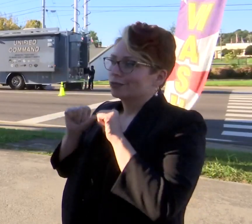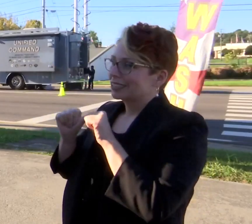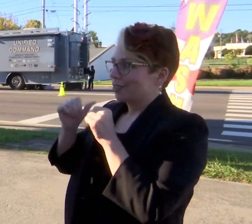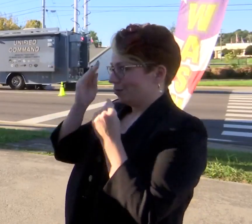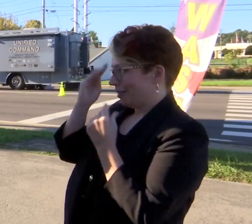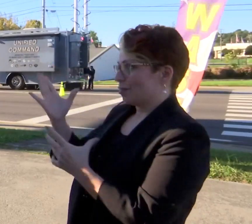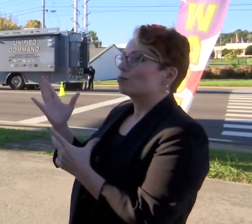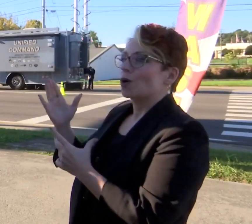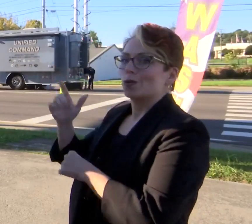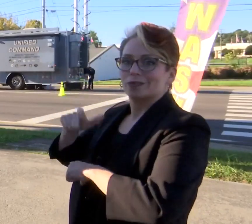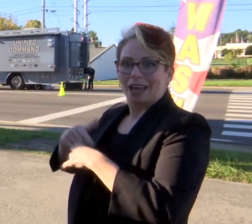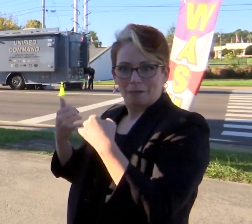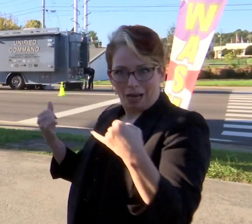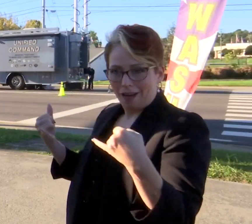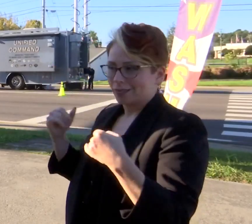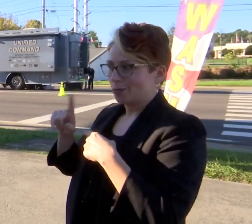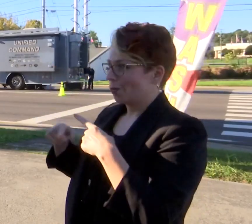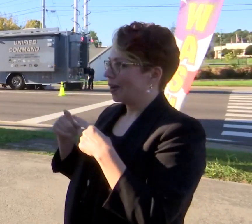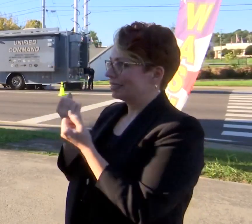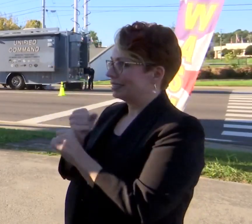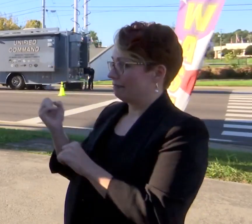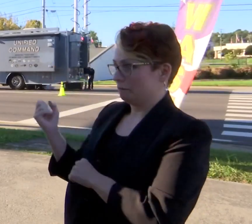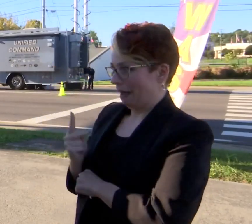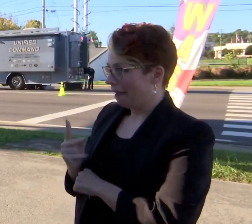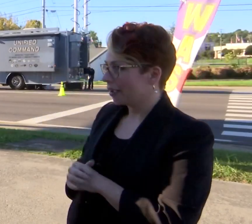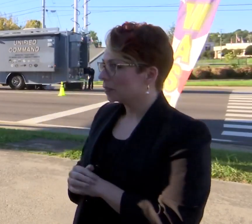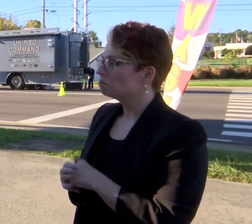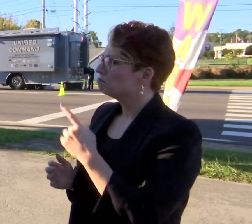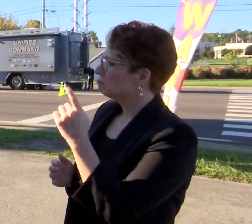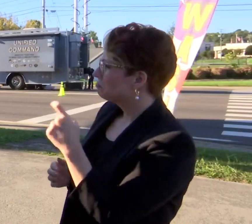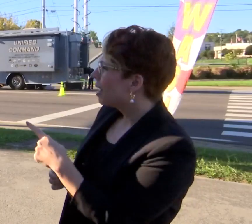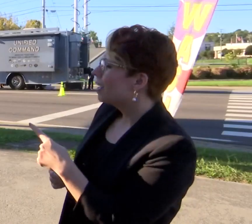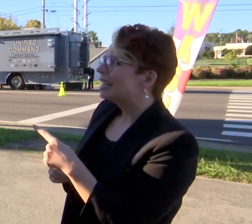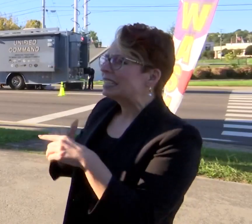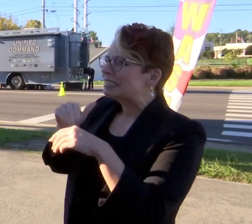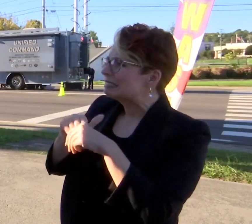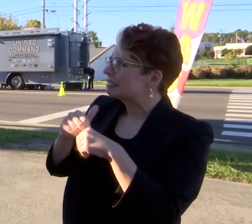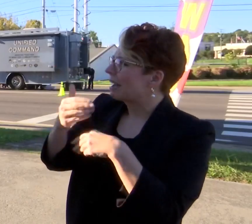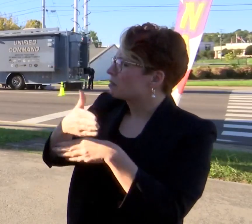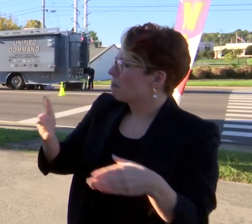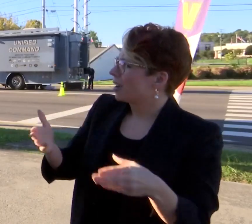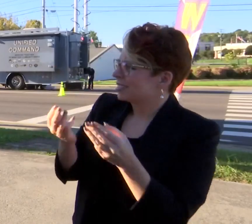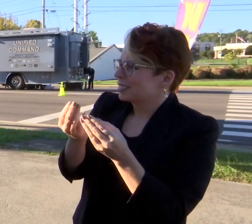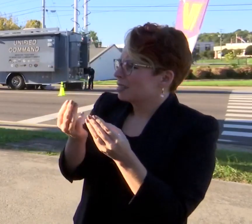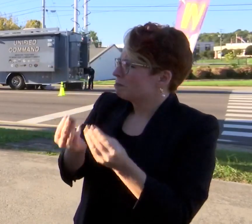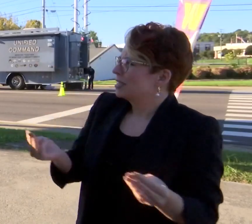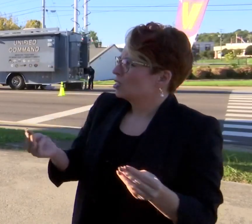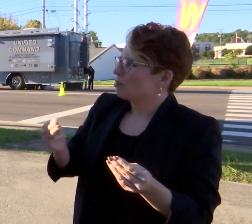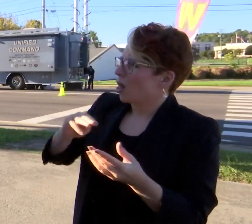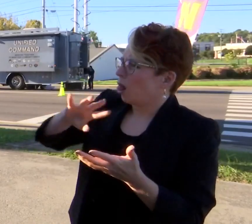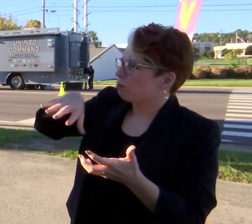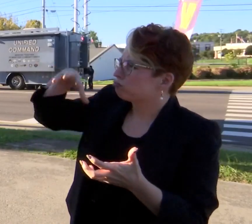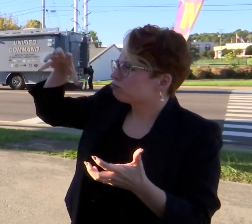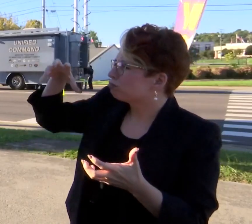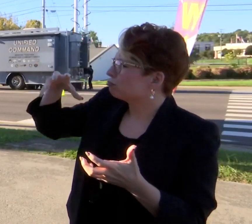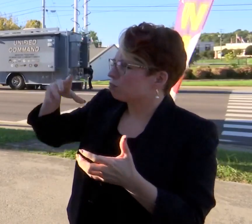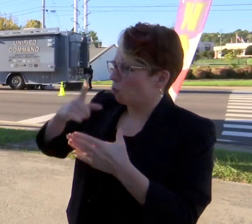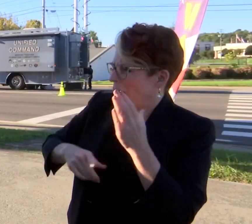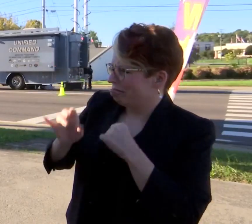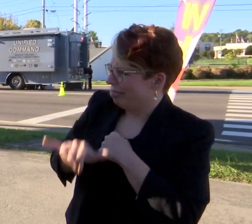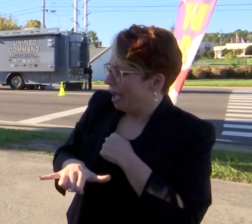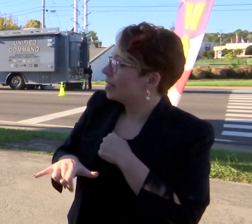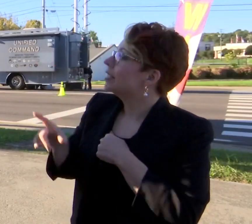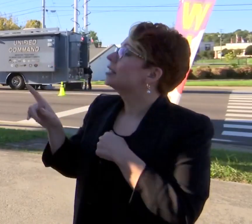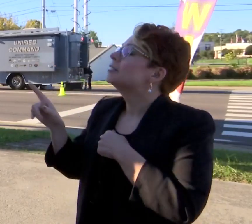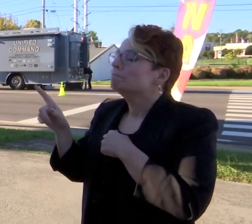until it's safe to come back to their home. Do you know what the material was in the box that was burning? Is that packed? That was actually the box